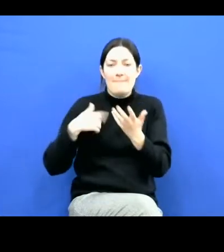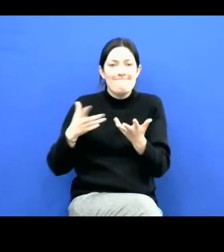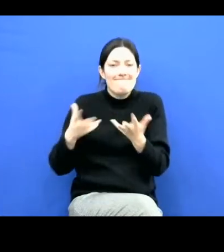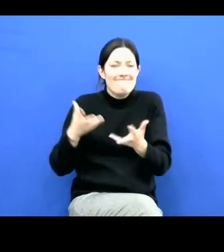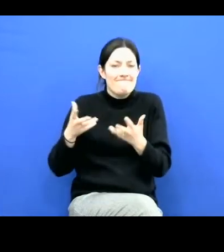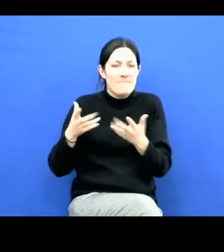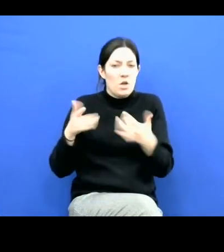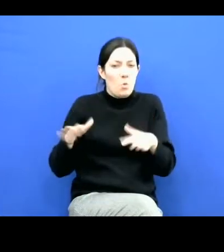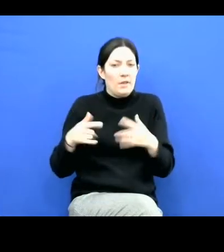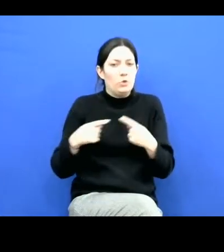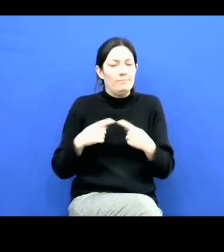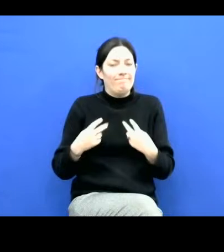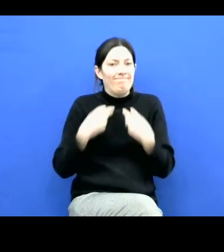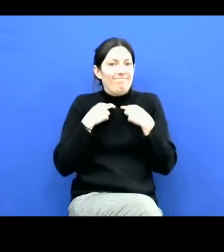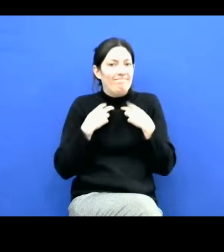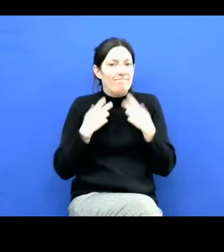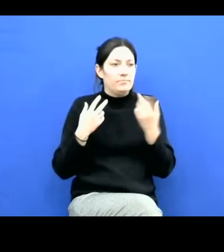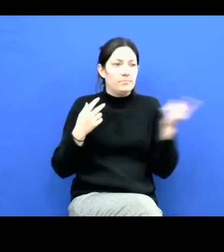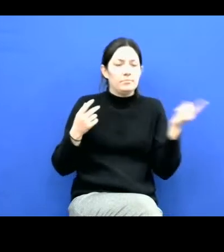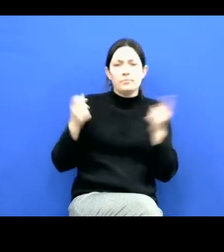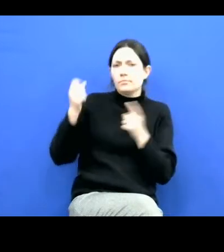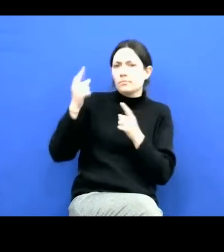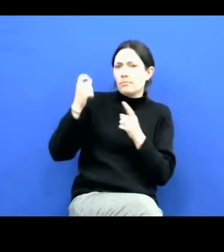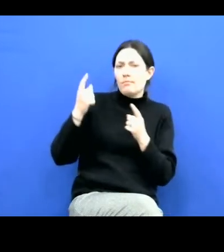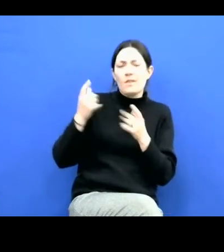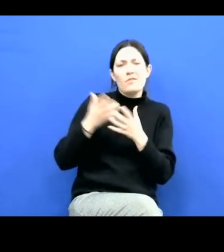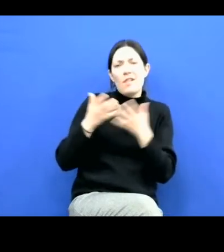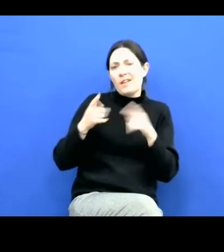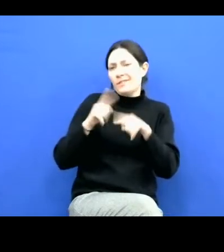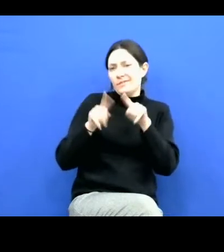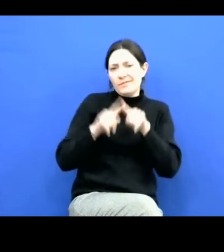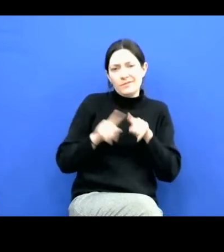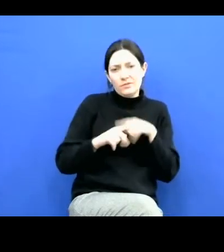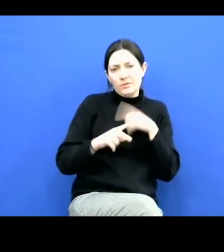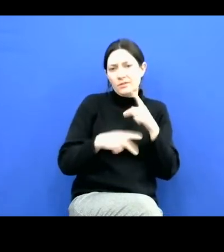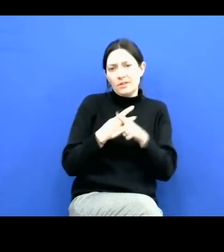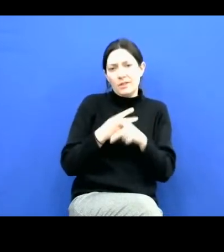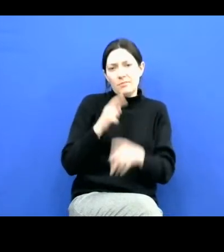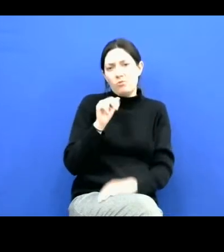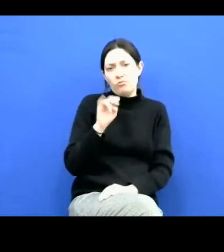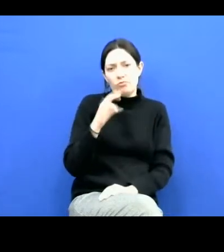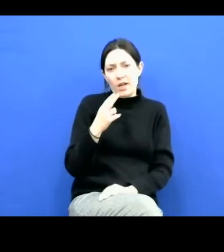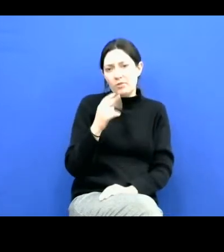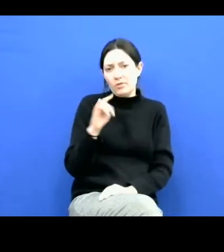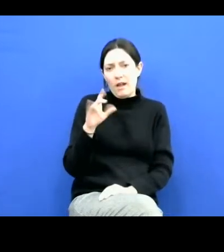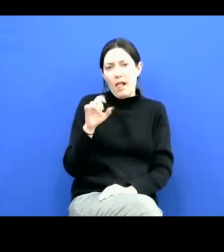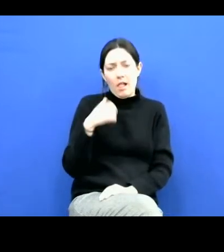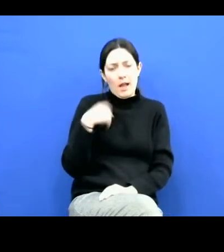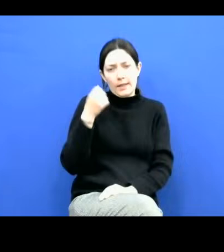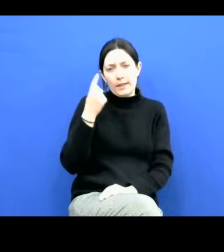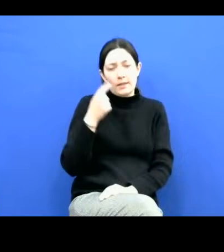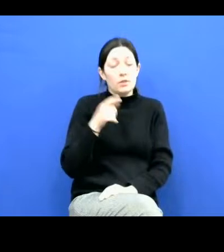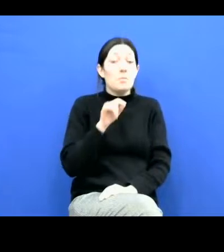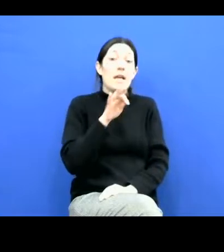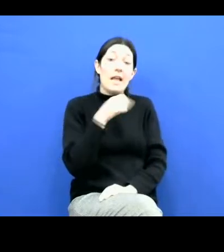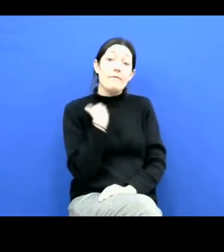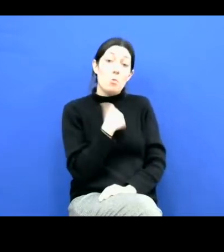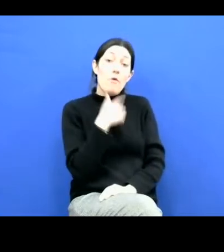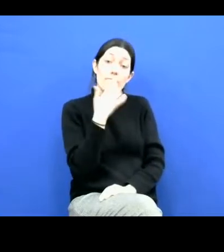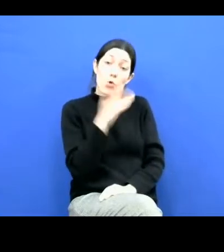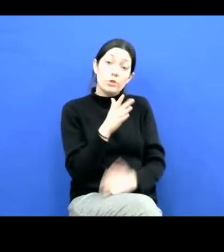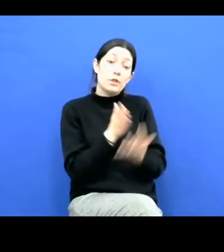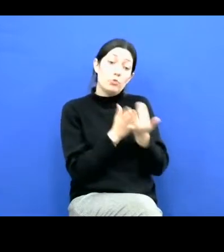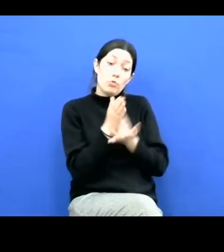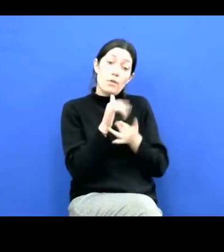also raised ranch. There's a whole lot of different ranch styles. So yeah, I get it. So again, if we're fortunate to get through this